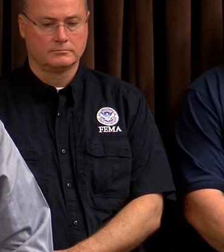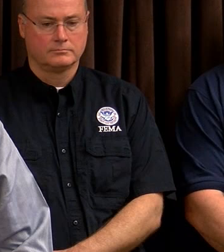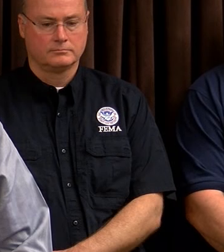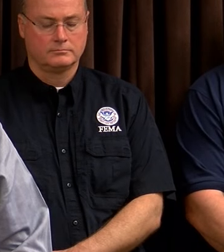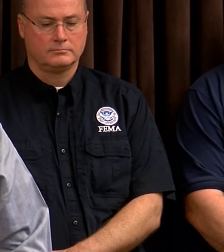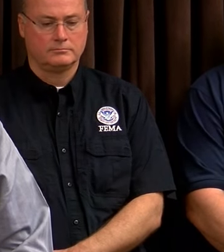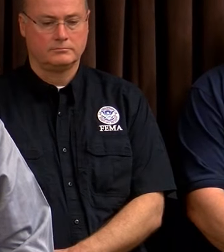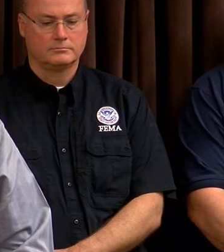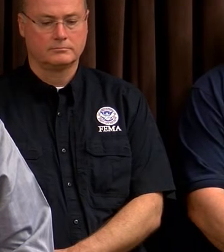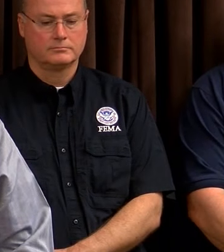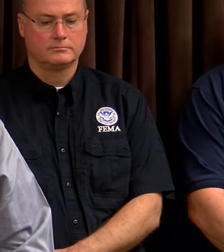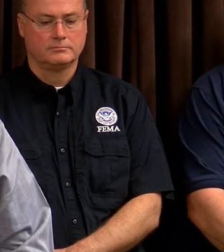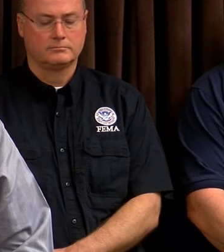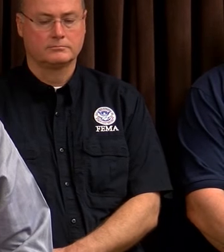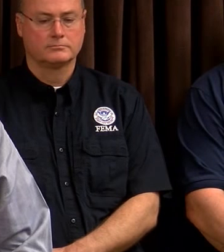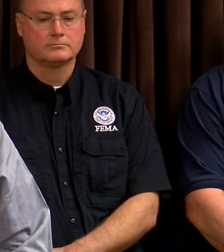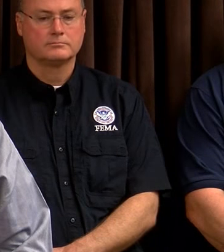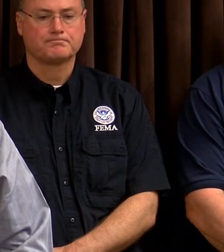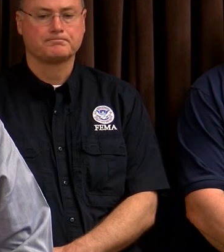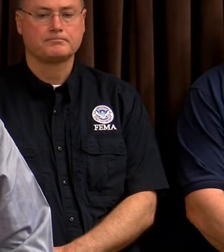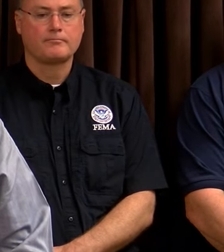it was definitely a challenge.